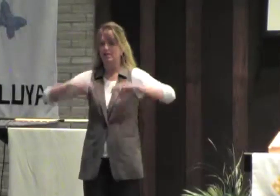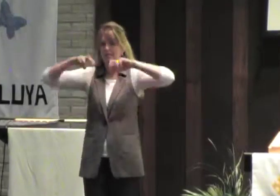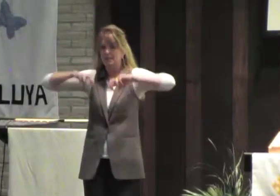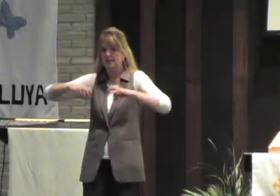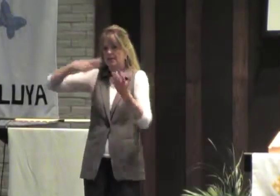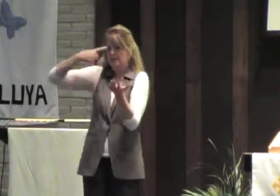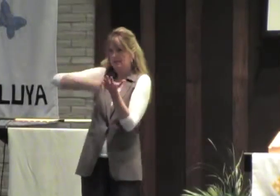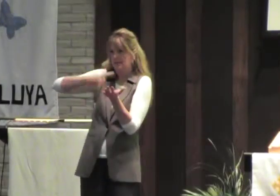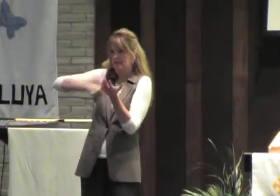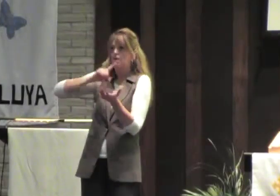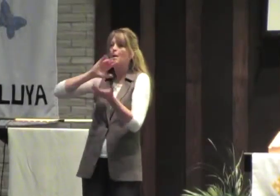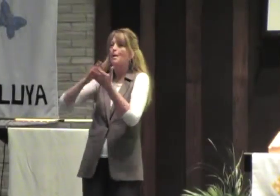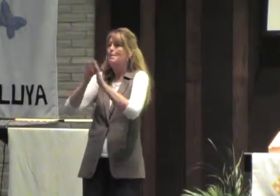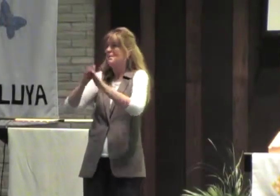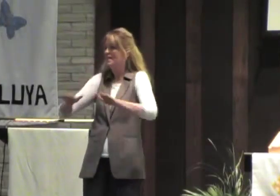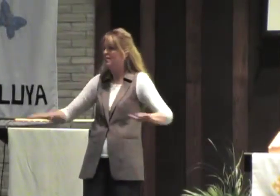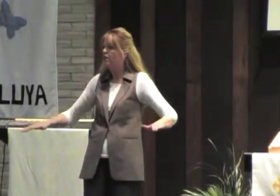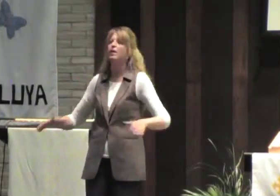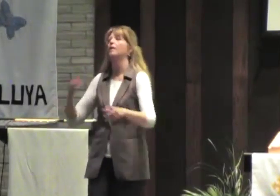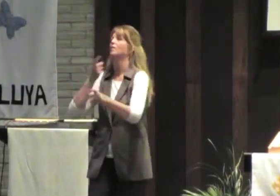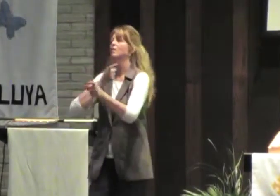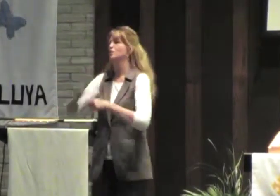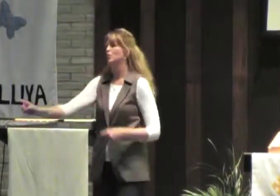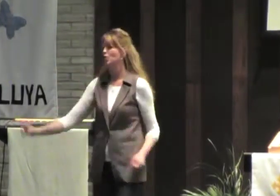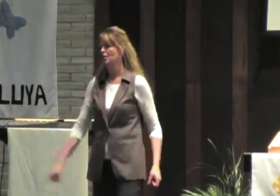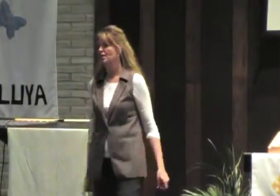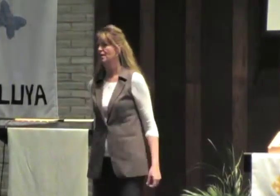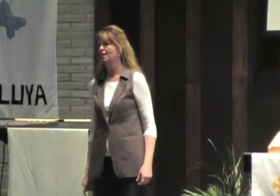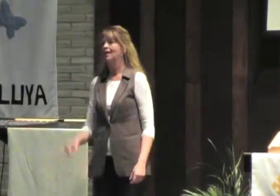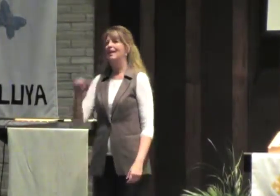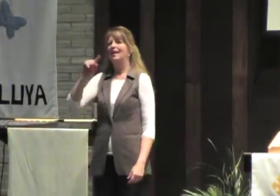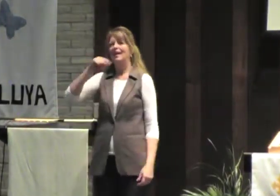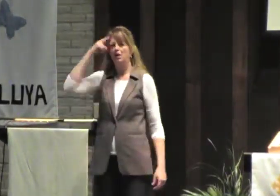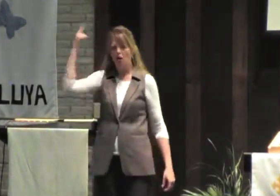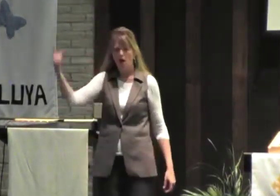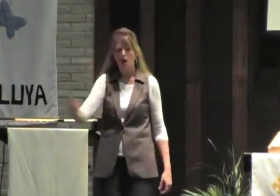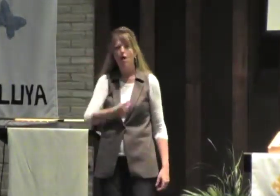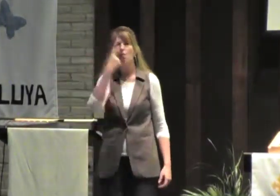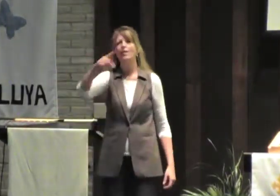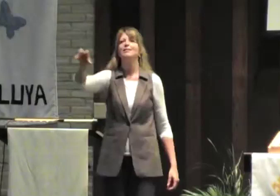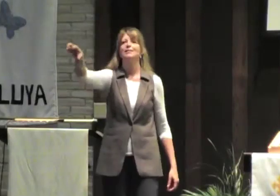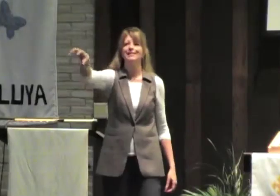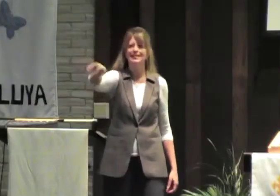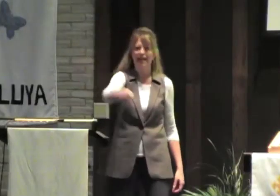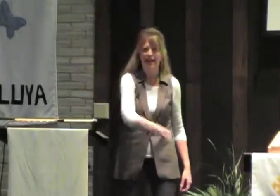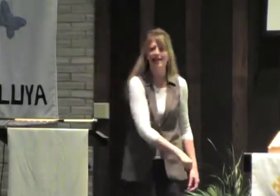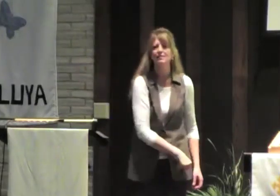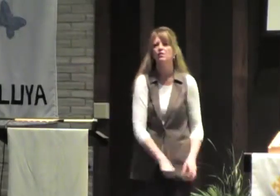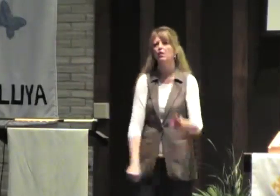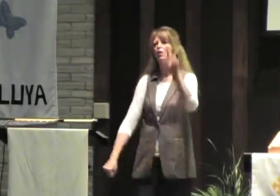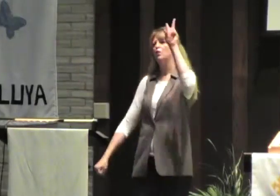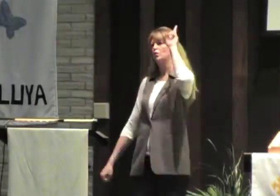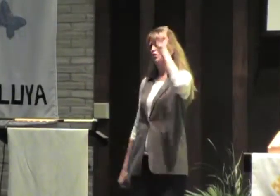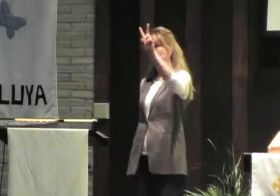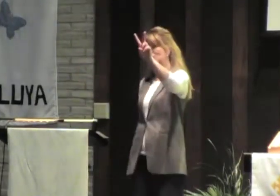of you are not willing to sit down and discuss and have a peaceful resolution, then it's over. It always takes